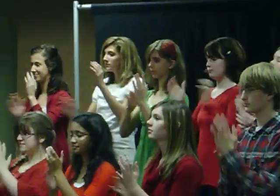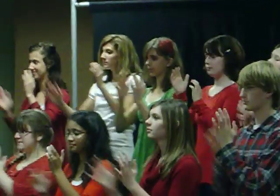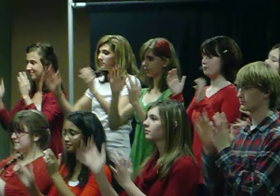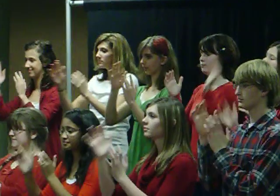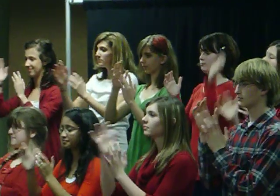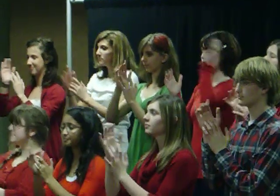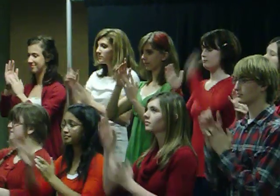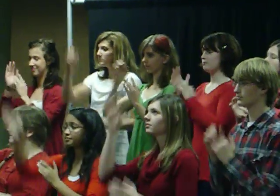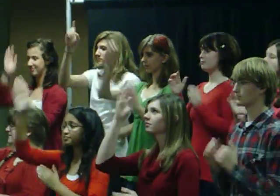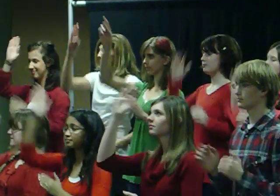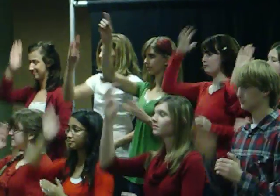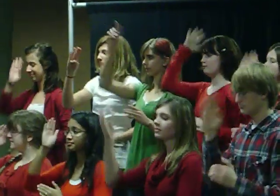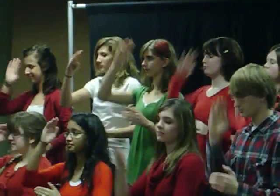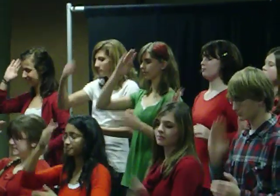Jesus Christ